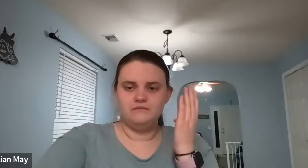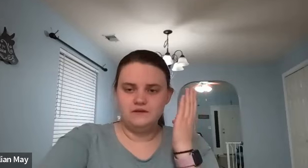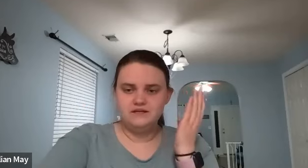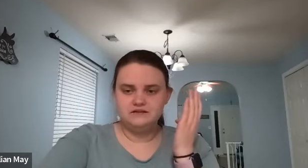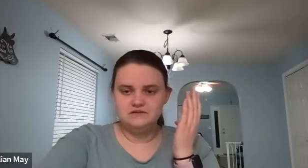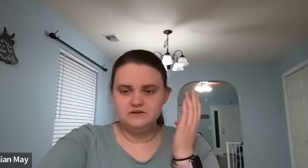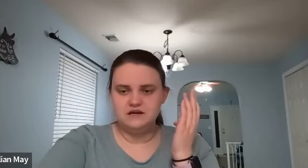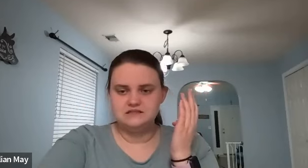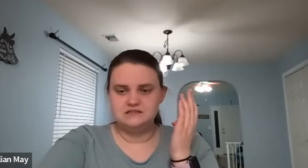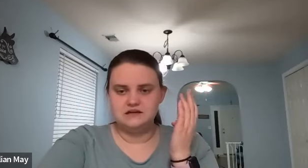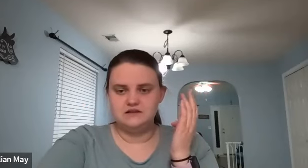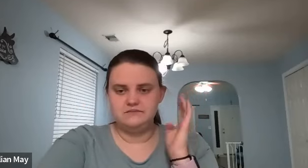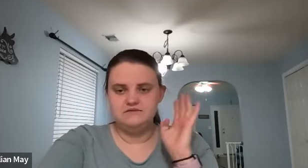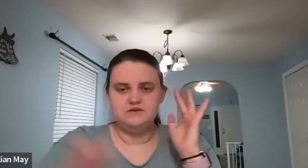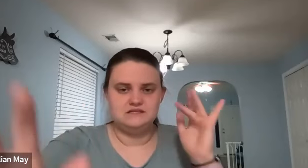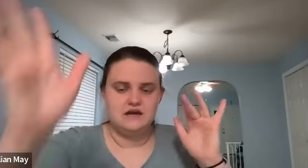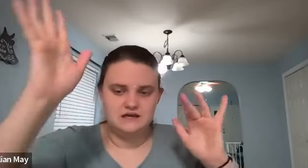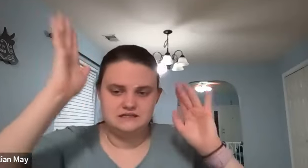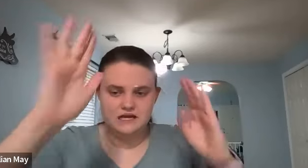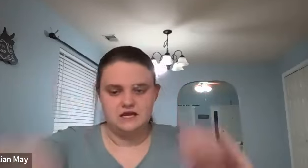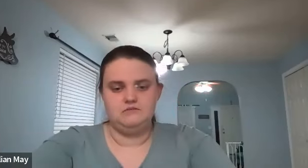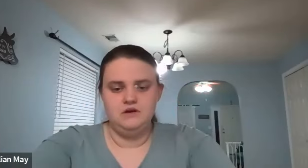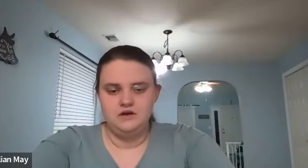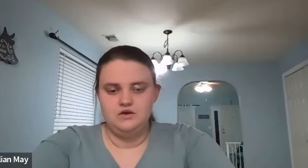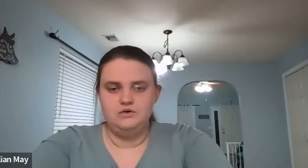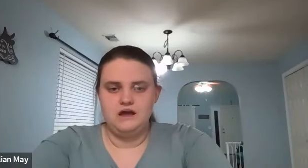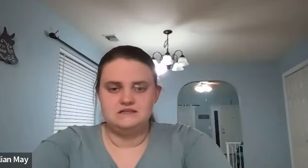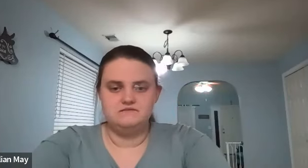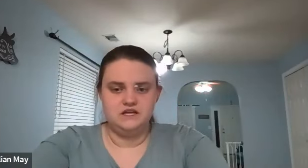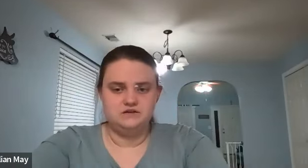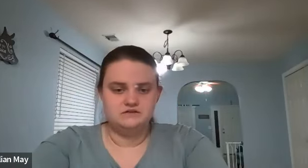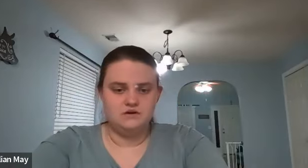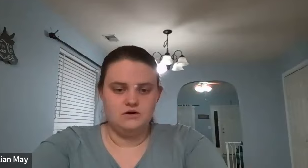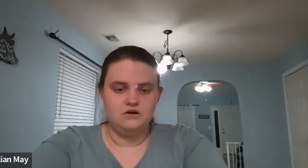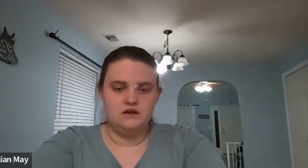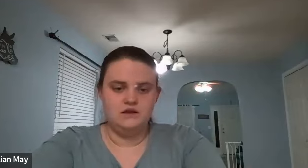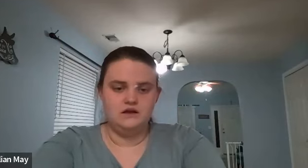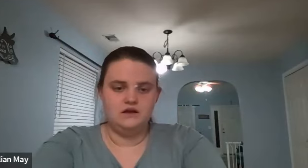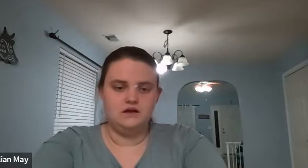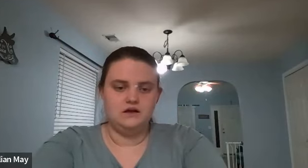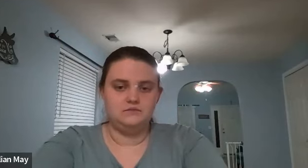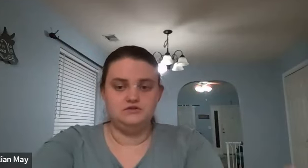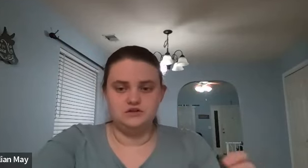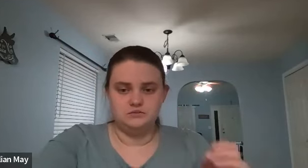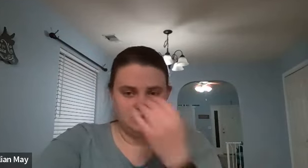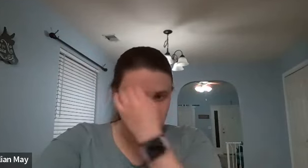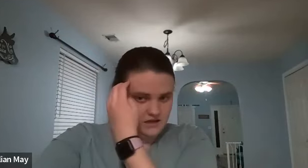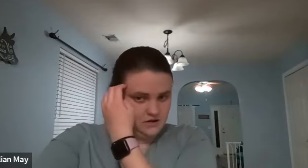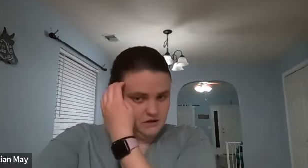Let me give you this guy's name who has some videos on YouTube, who has